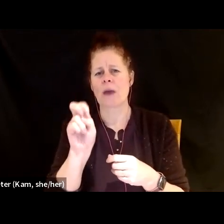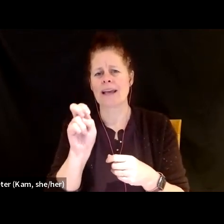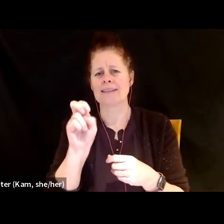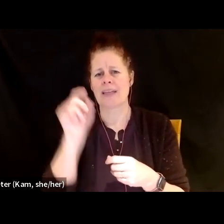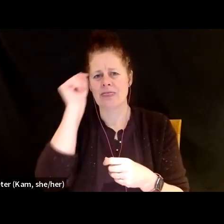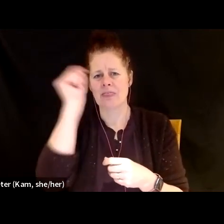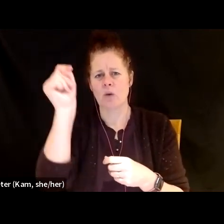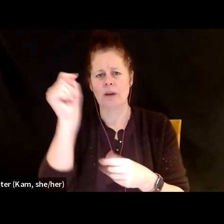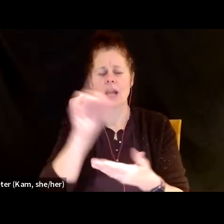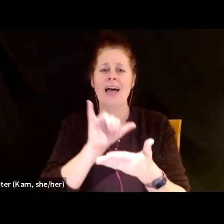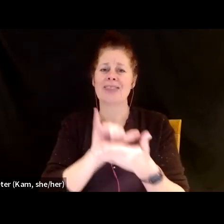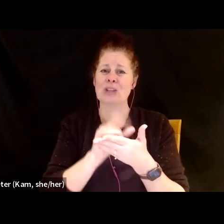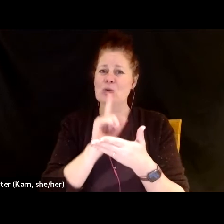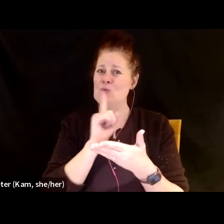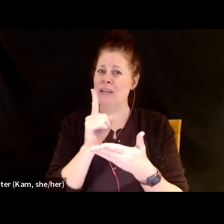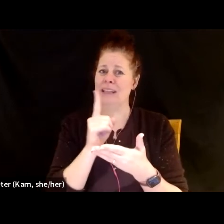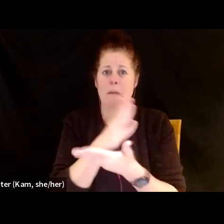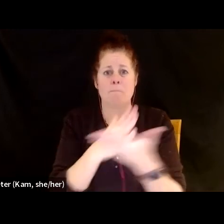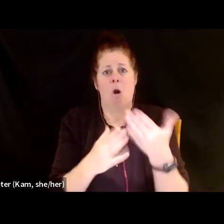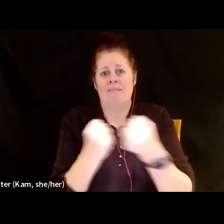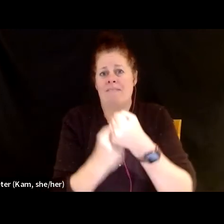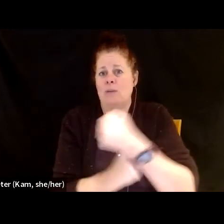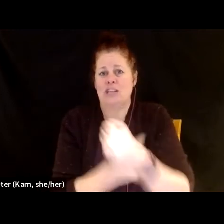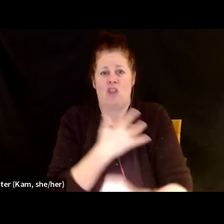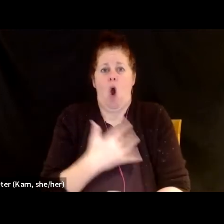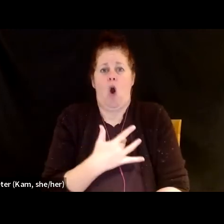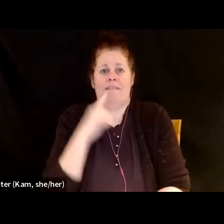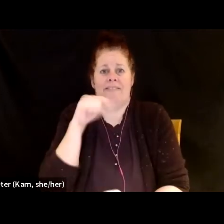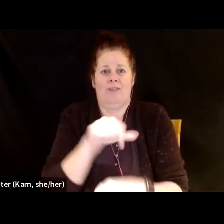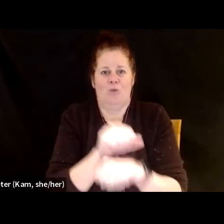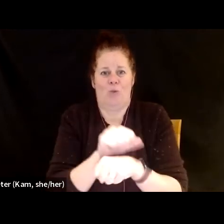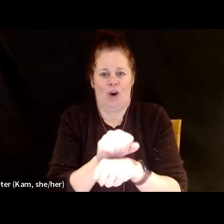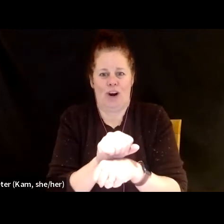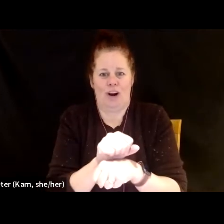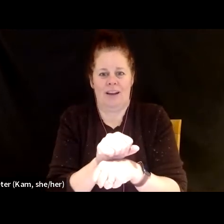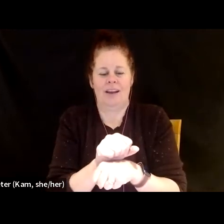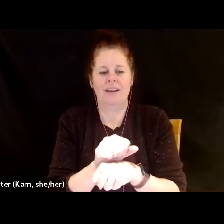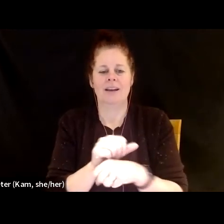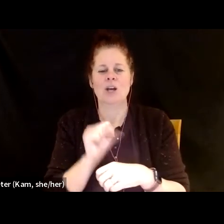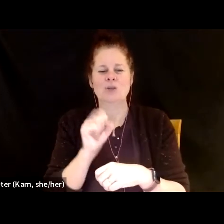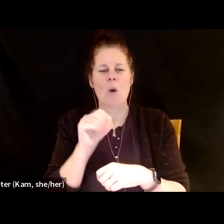And the slide sort of in a very bizarre PowerPoint way